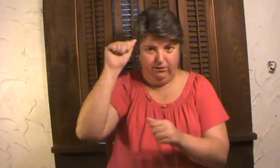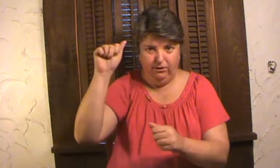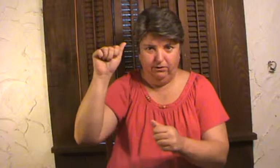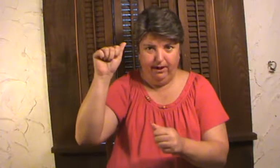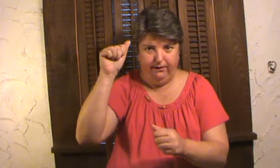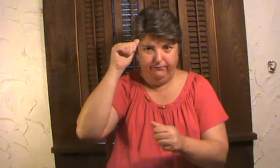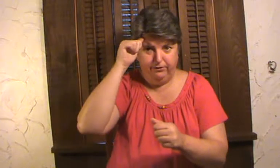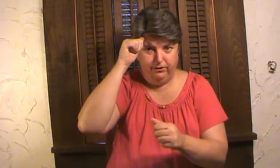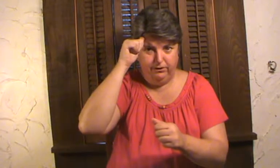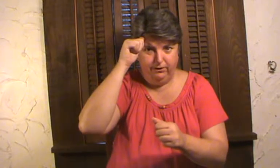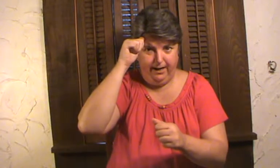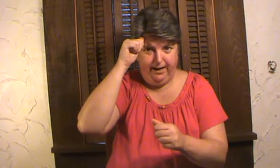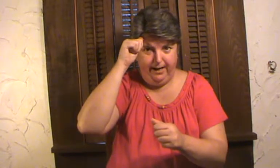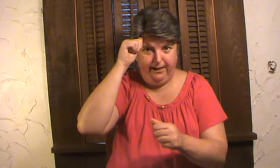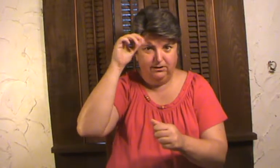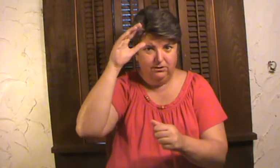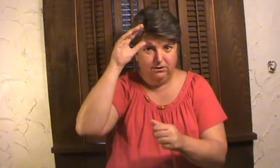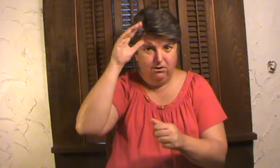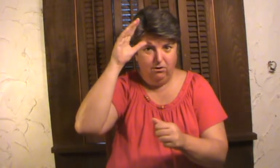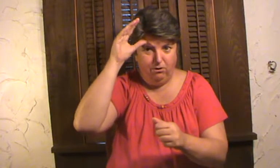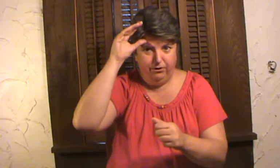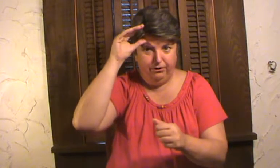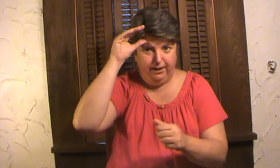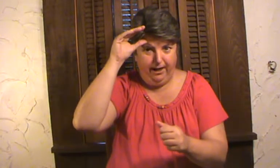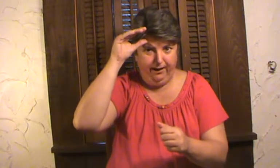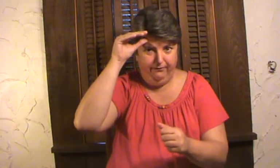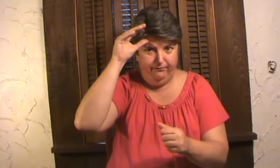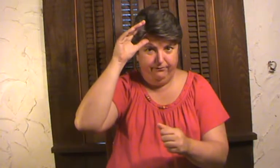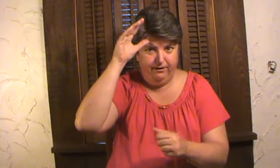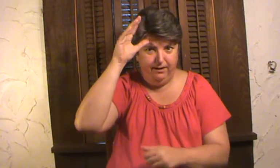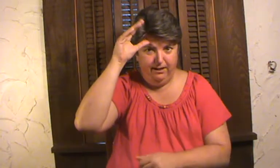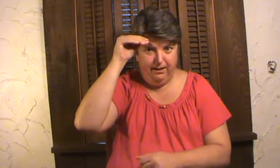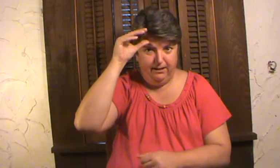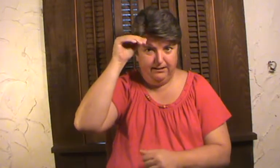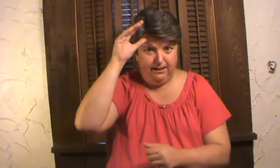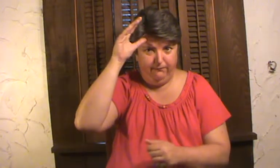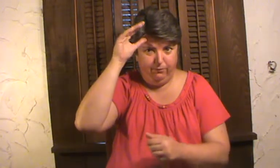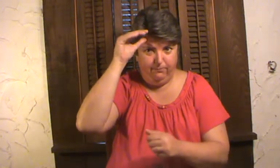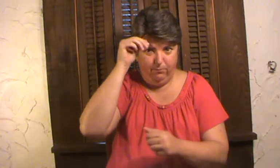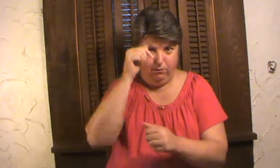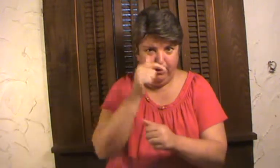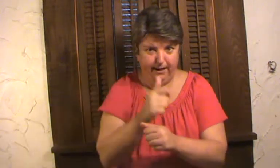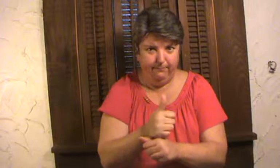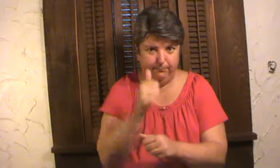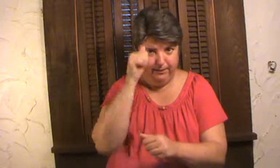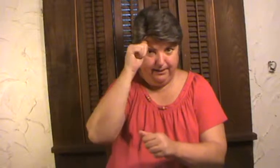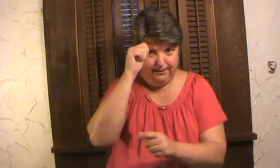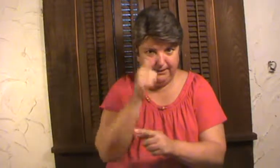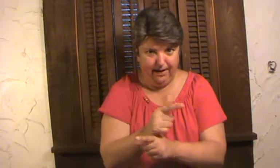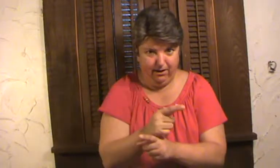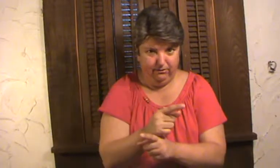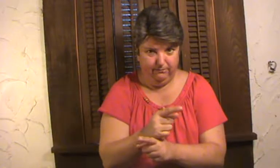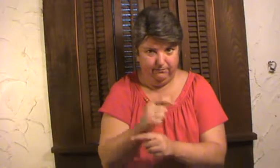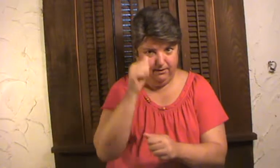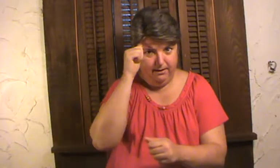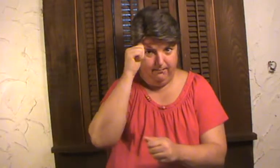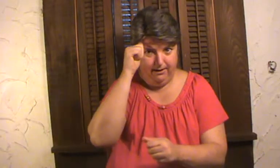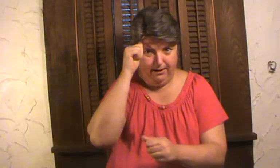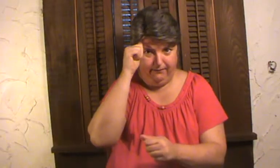you have your A hands, or you could have the sign for boy and bring it down. But I have an A